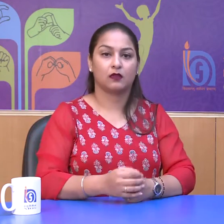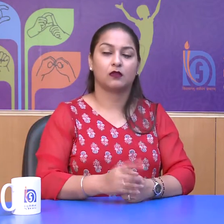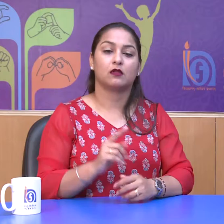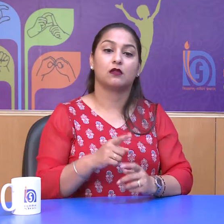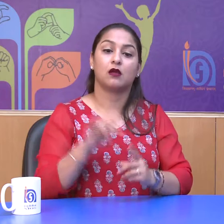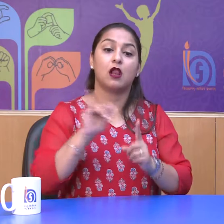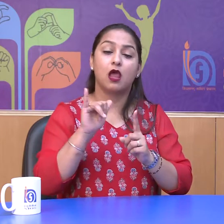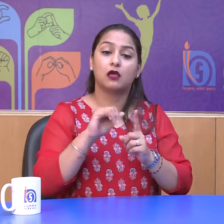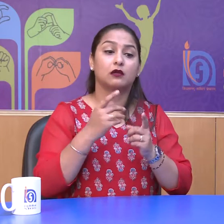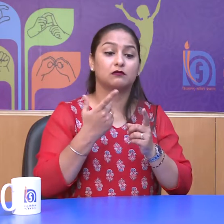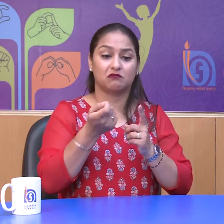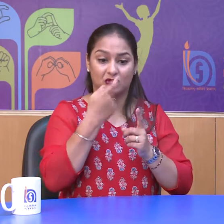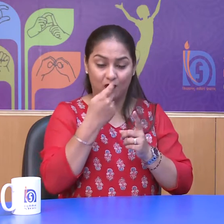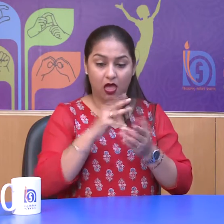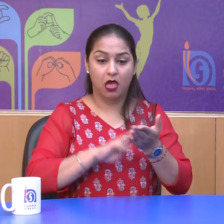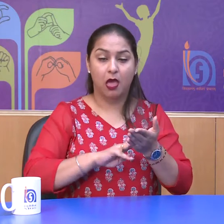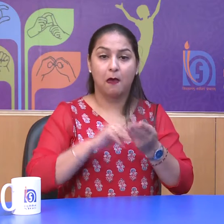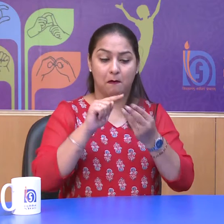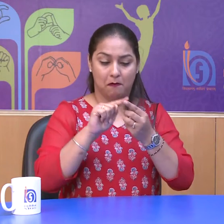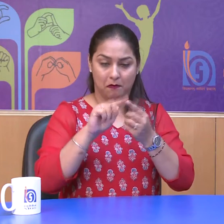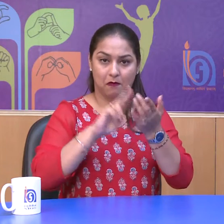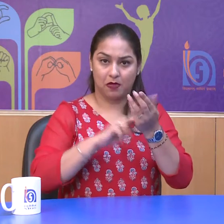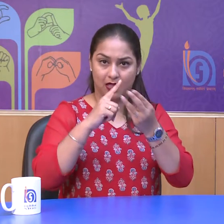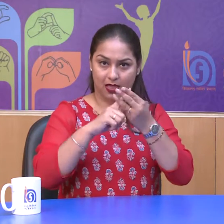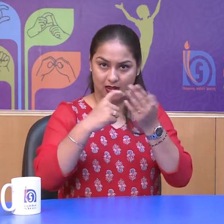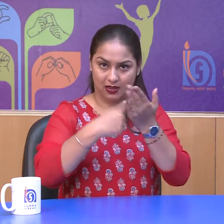mineral medicines, both mercurial